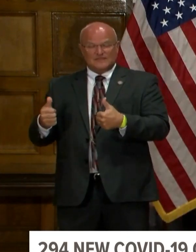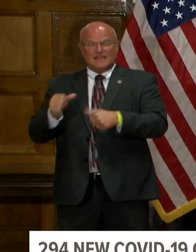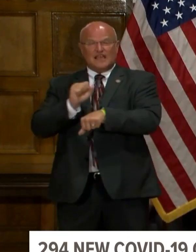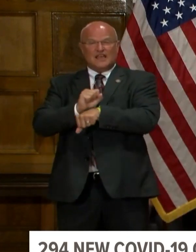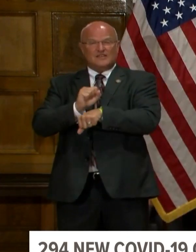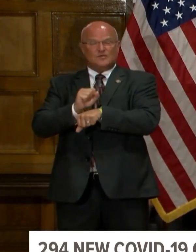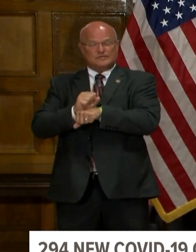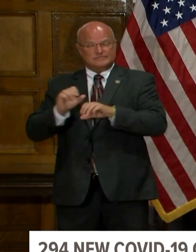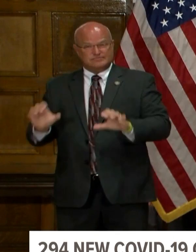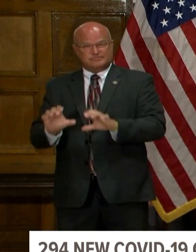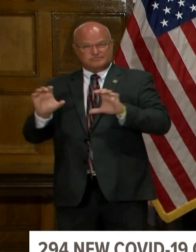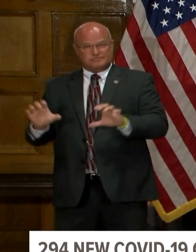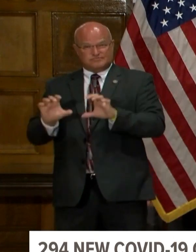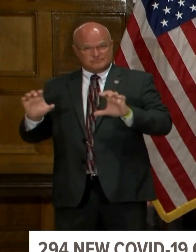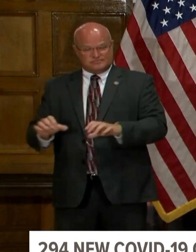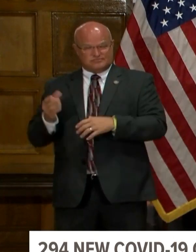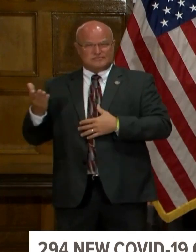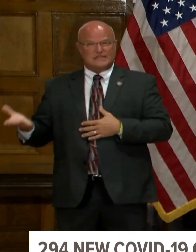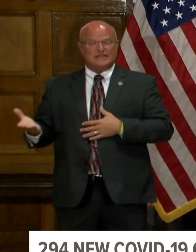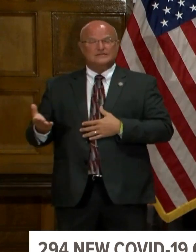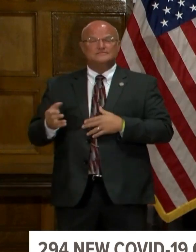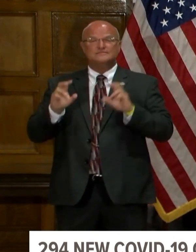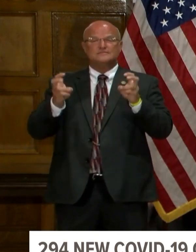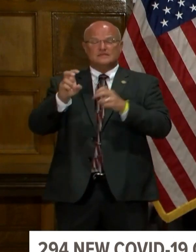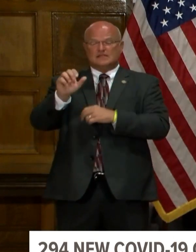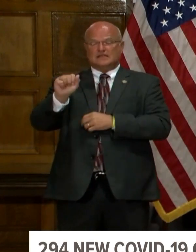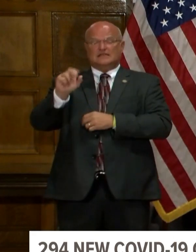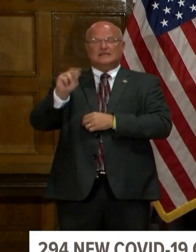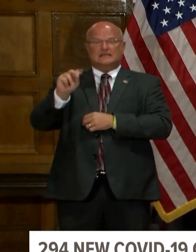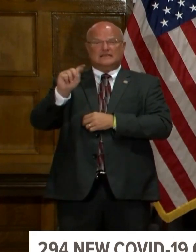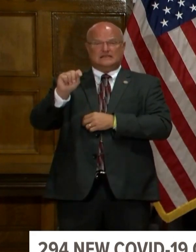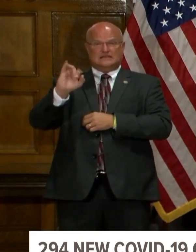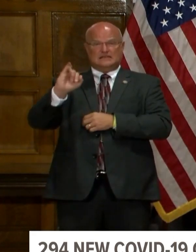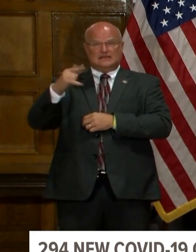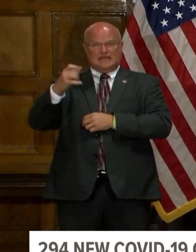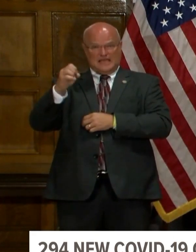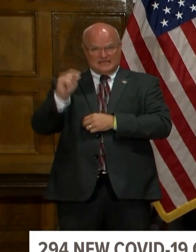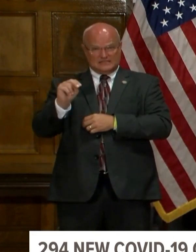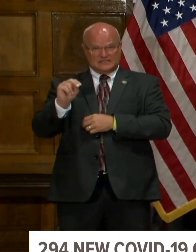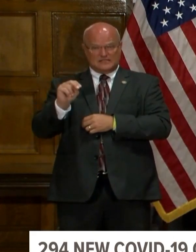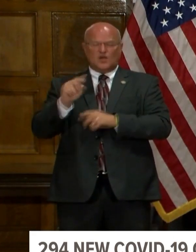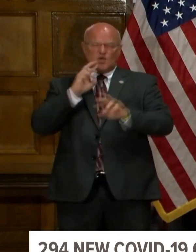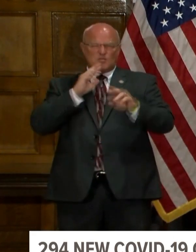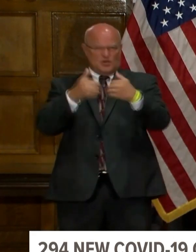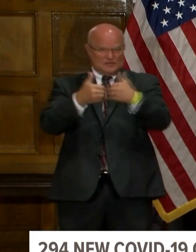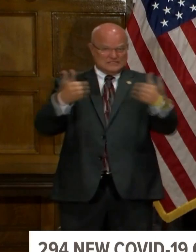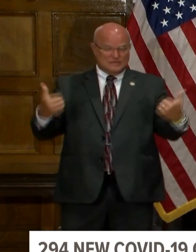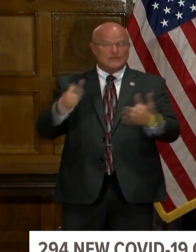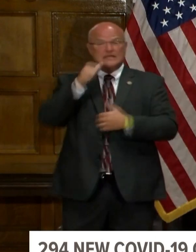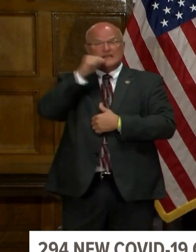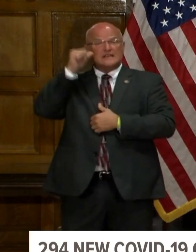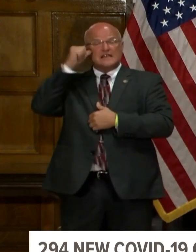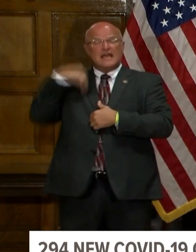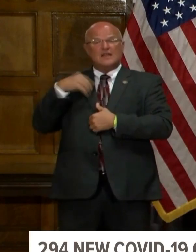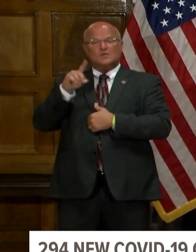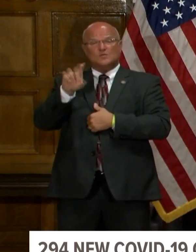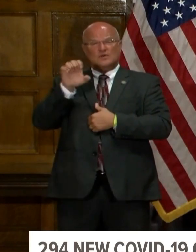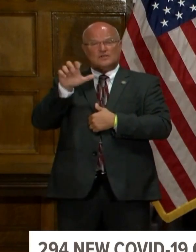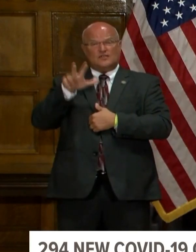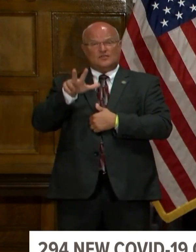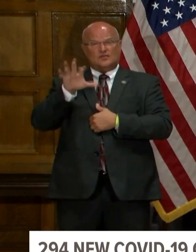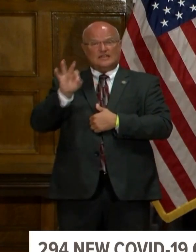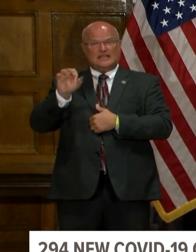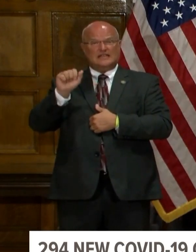work that they are producing. In terms of antigen, we're reporting those separately. Yesterday we had